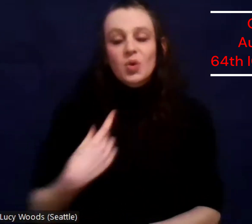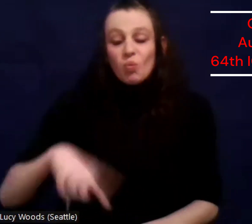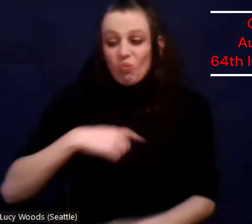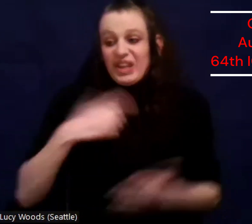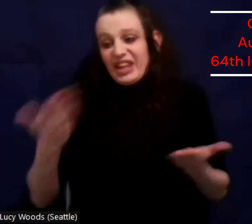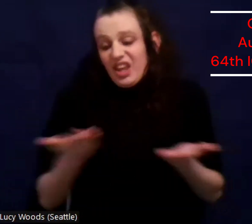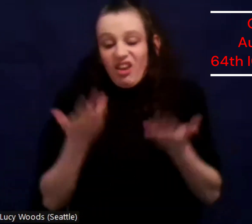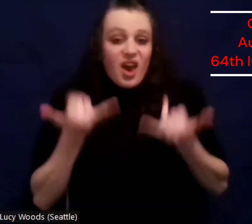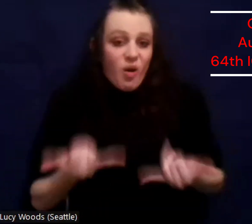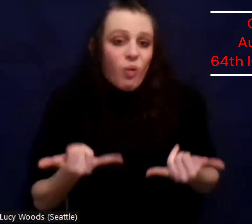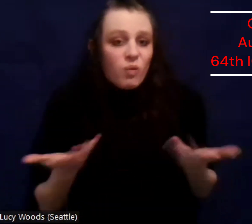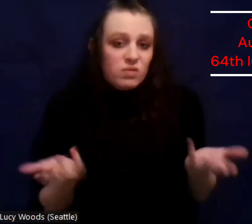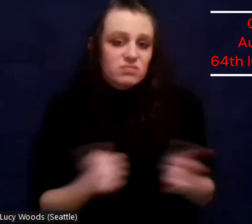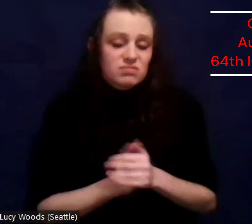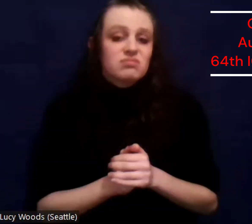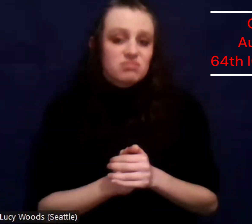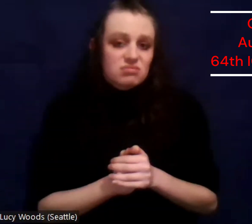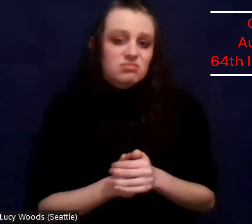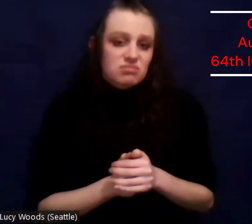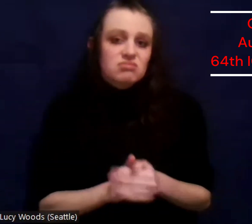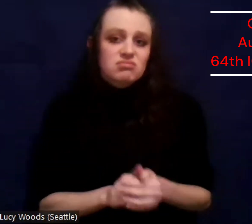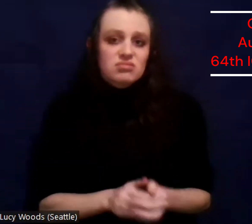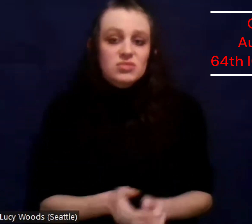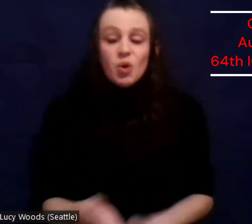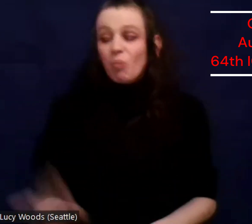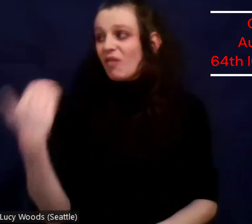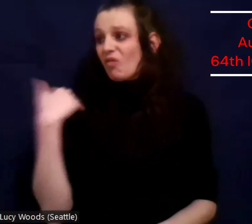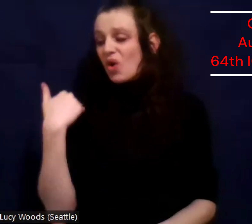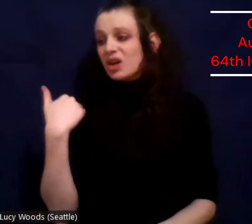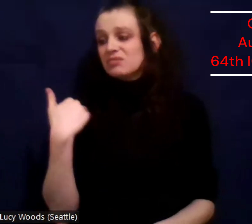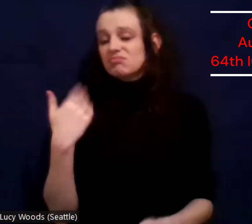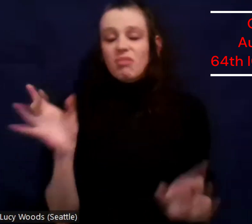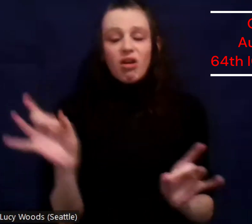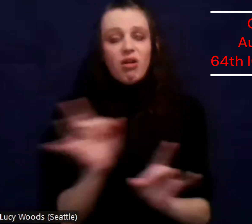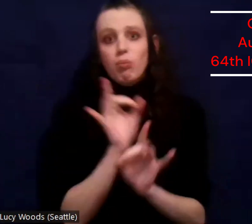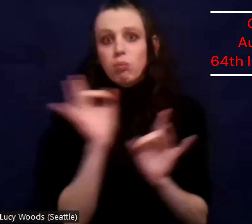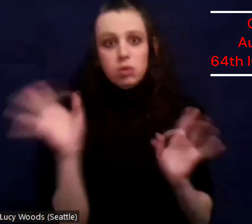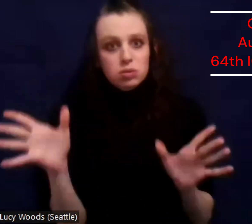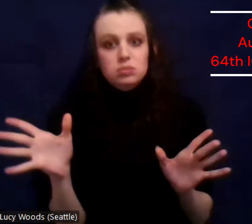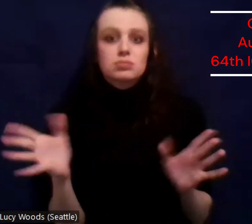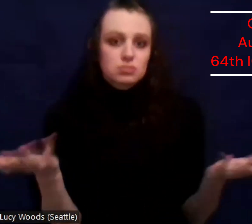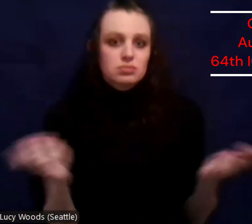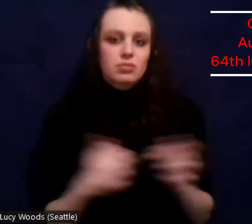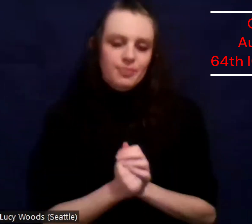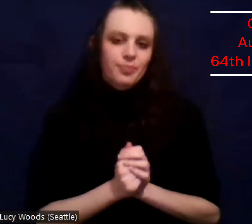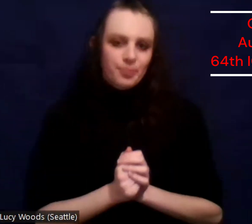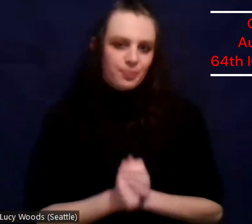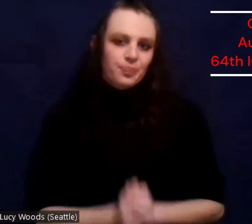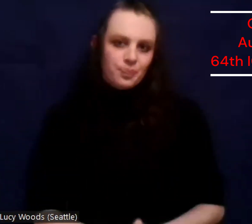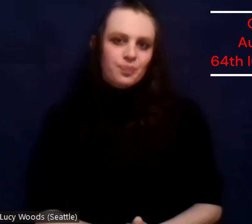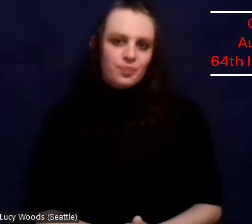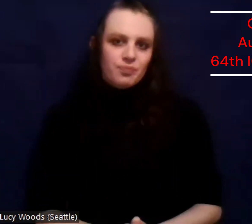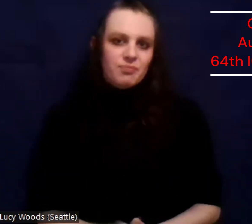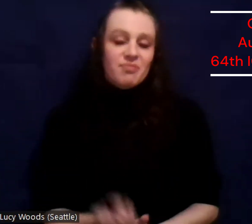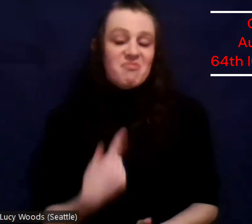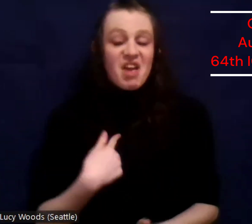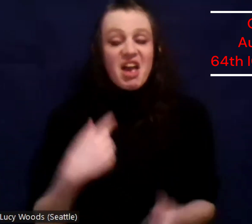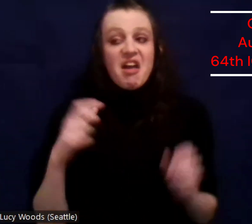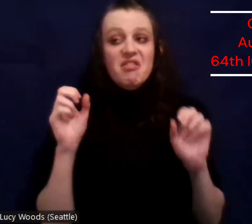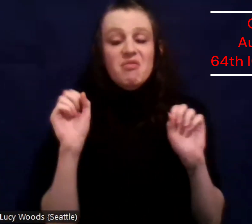right? What it was like was pretty terrible. Um, I could give you